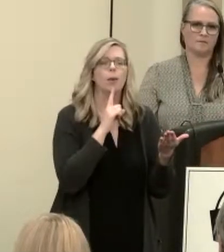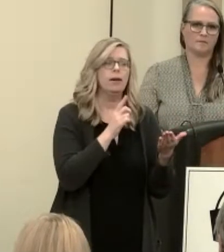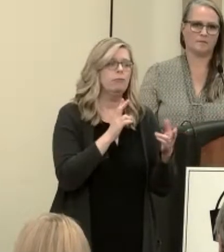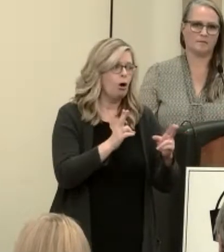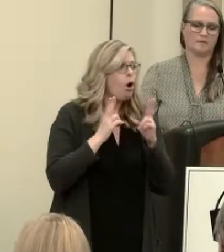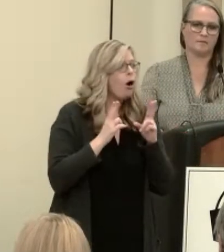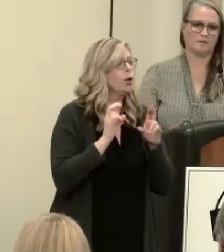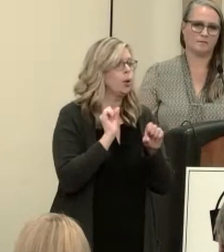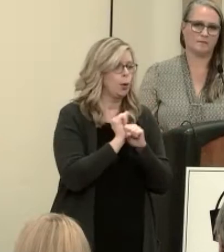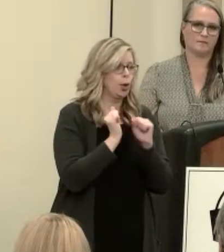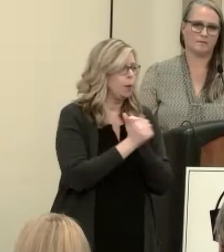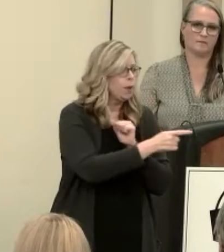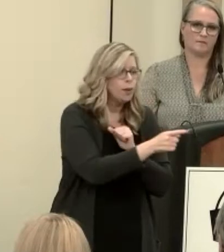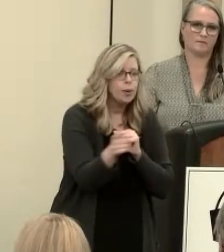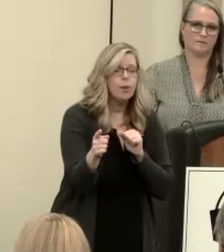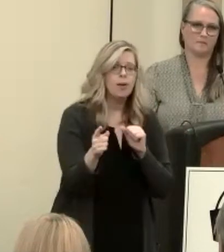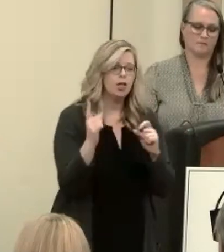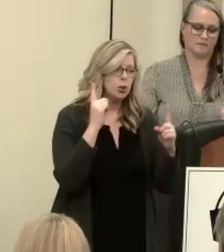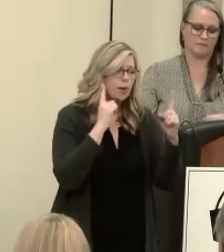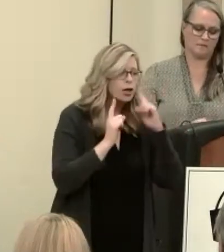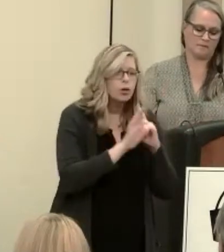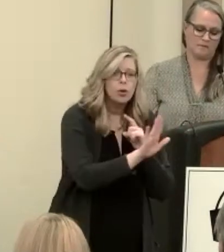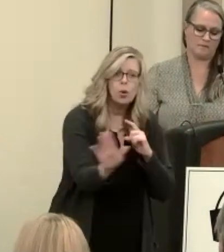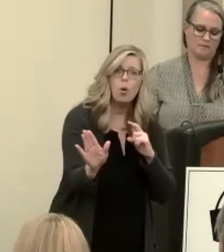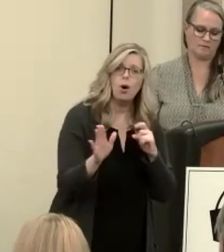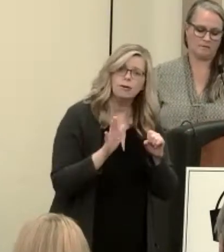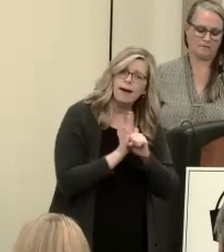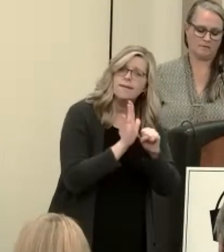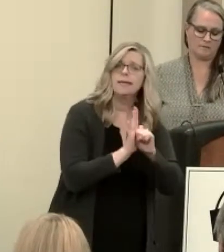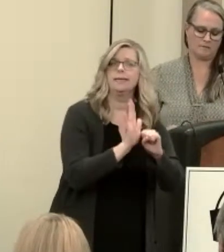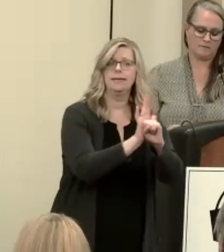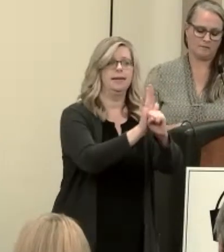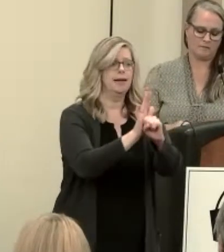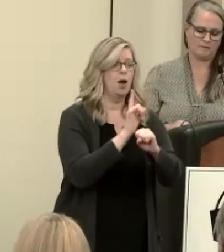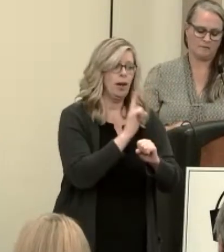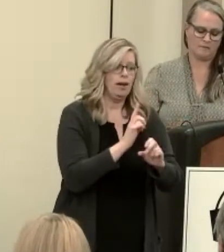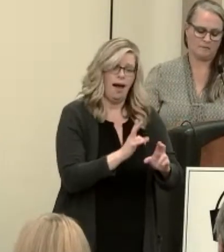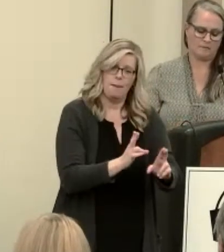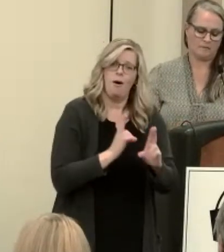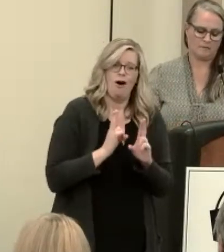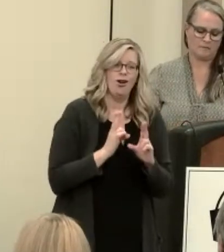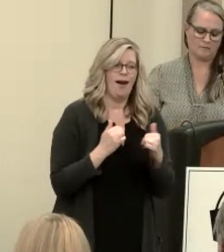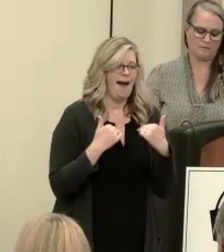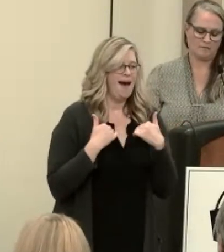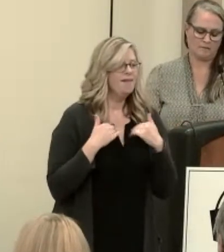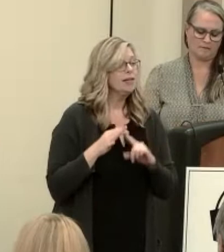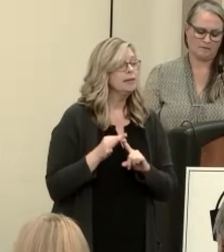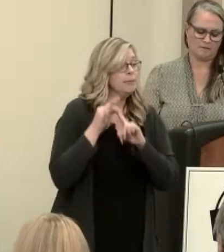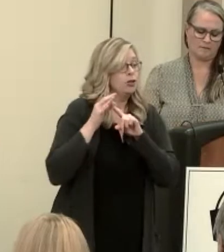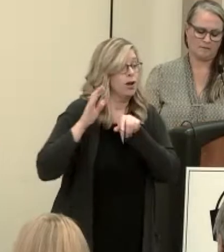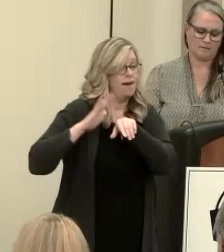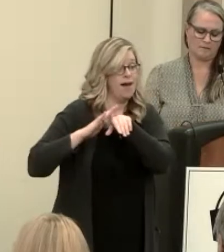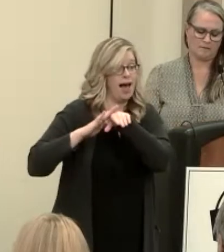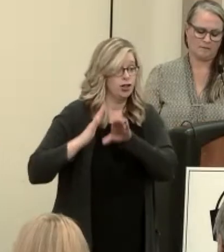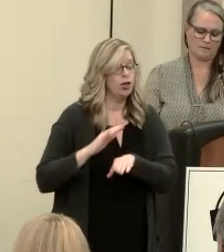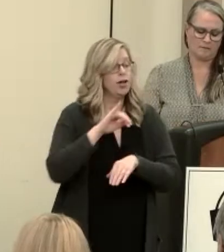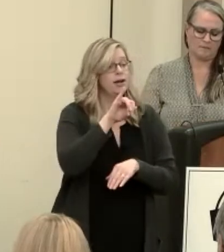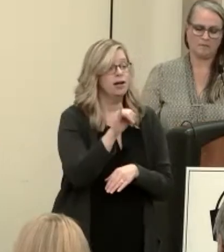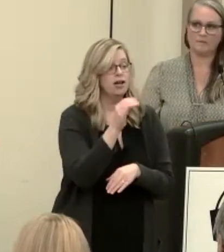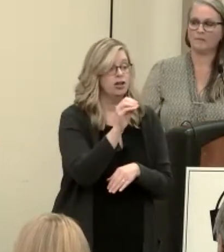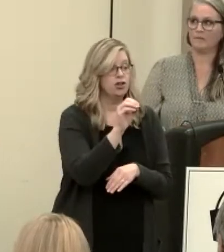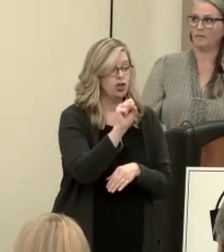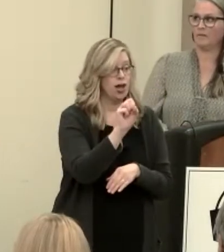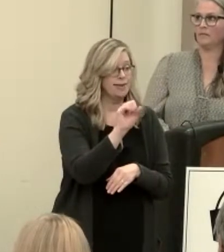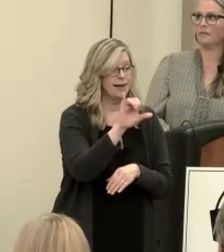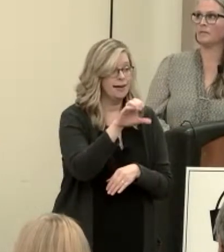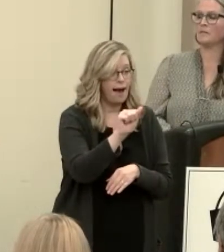to hear your voice, your tireless advocacy. I'm very honored that I have a special advisor, Jessica Croy. I don't know if you're